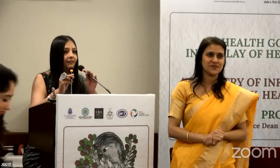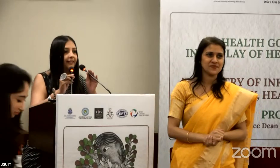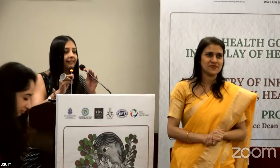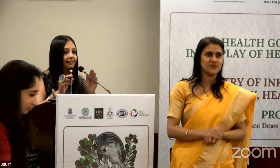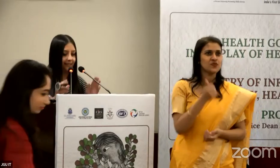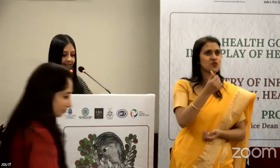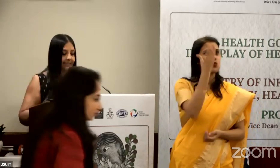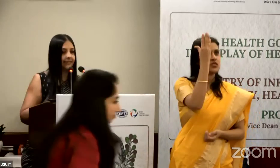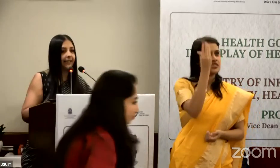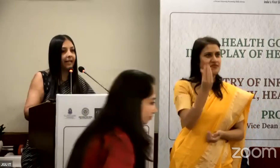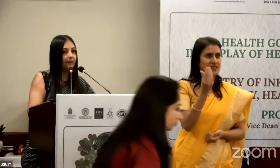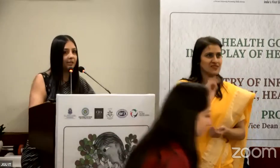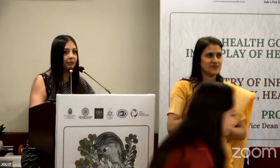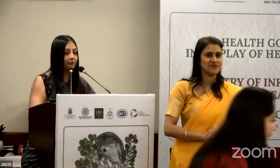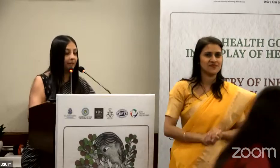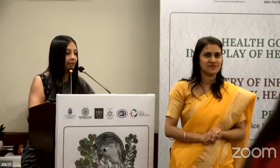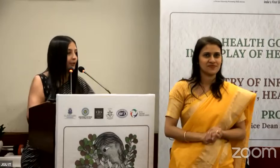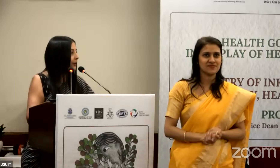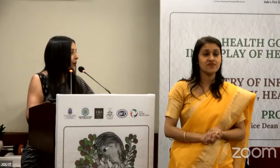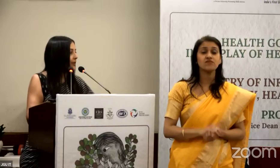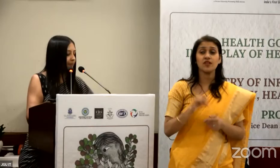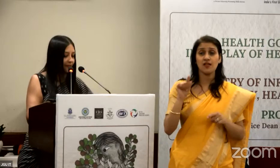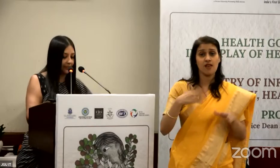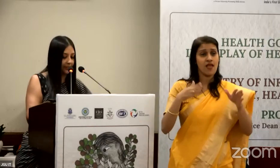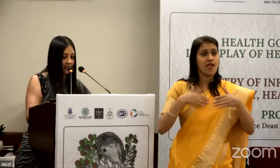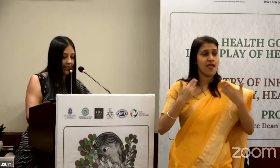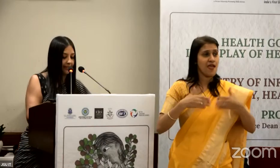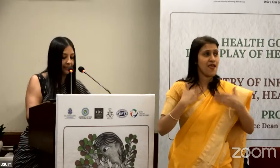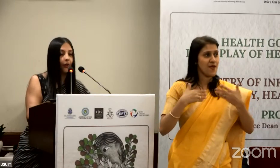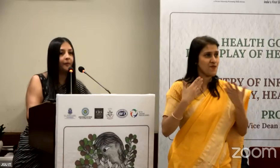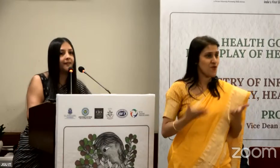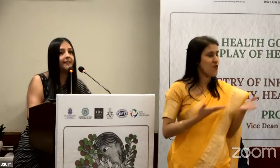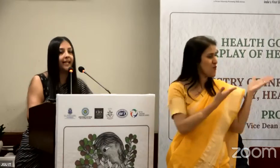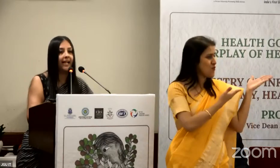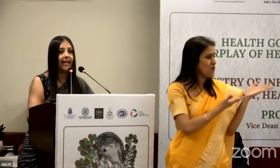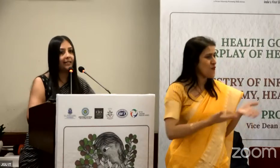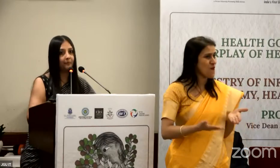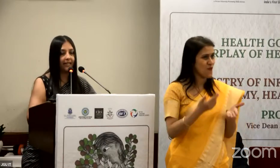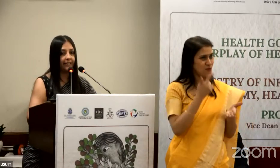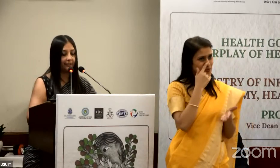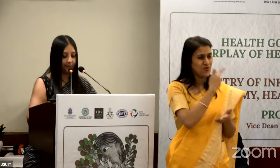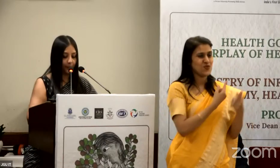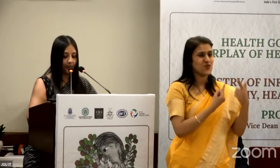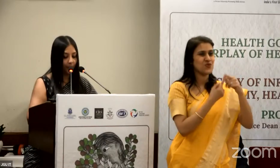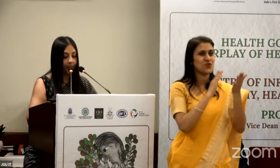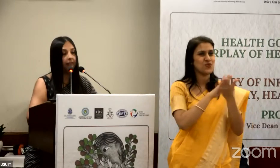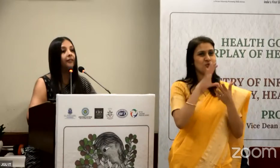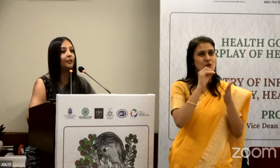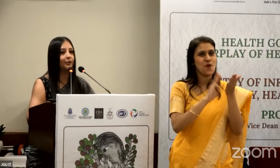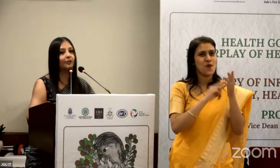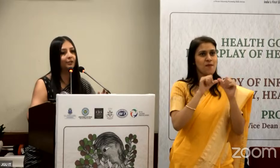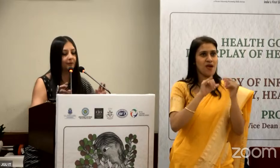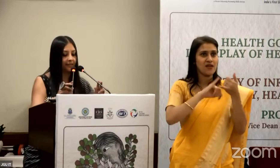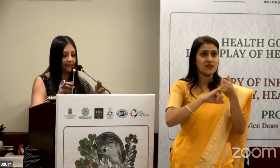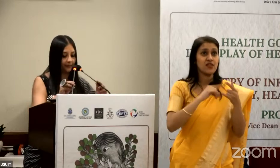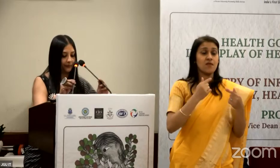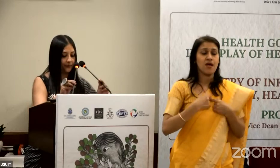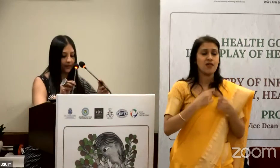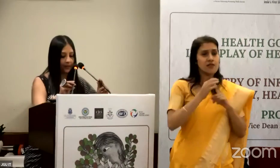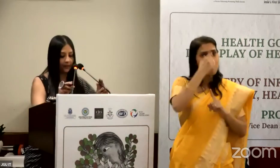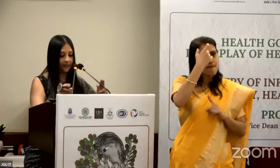Good evening. It is our absolute pleasure to host Professor Chantal Thomas and my individual honor to introduce